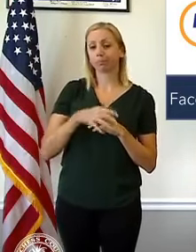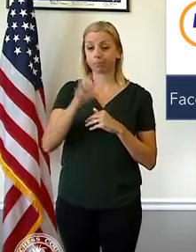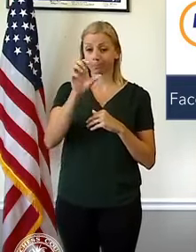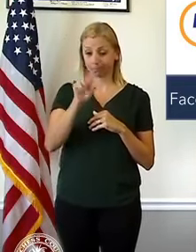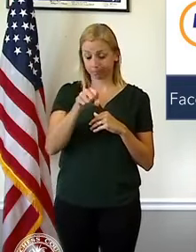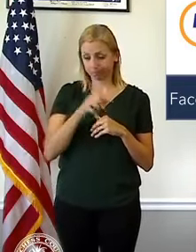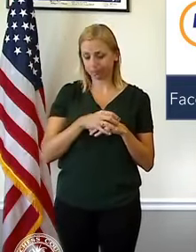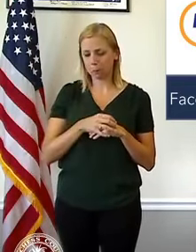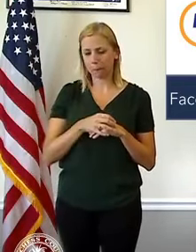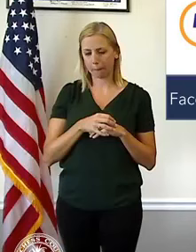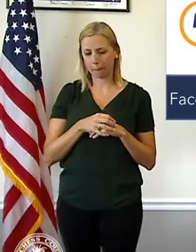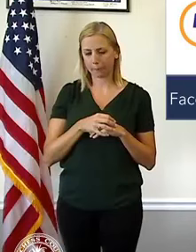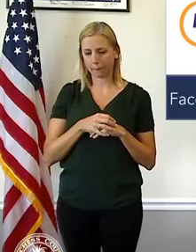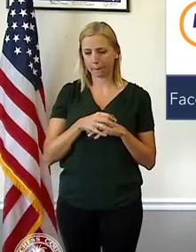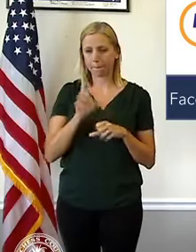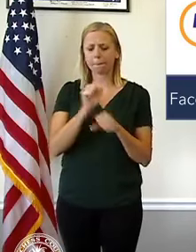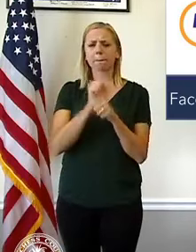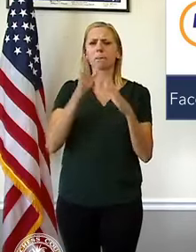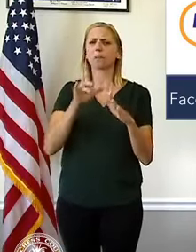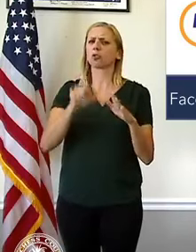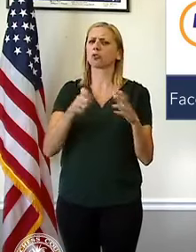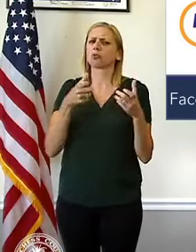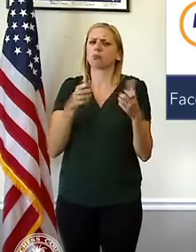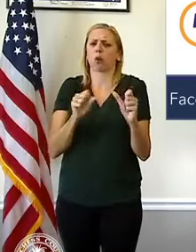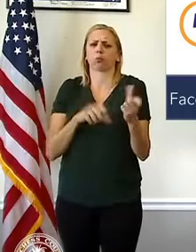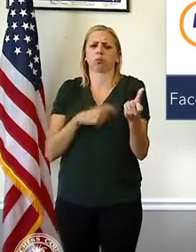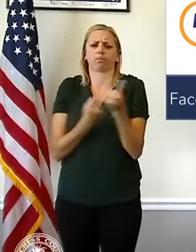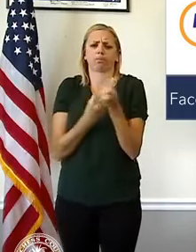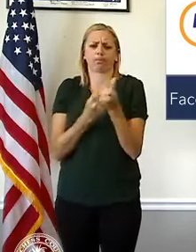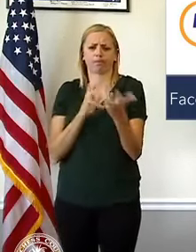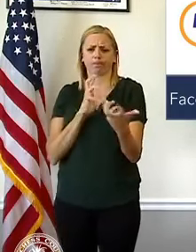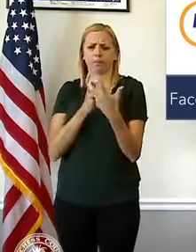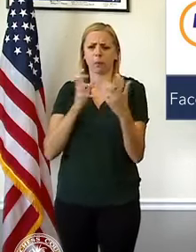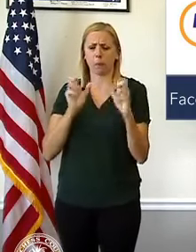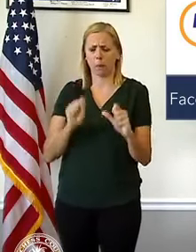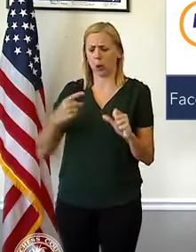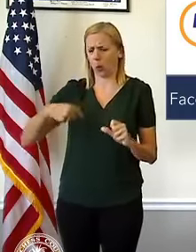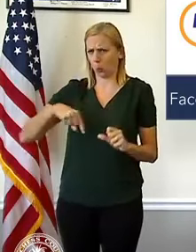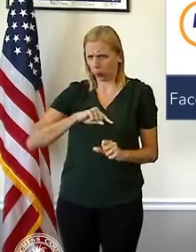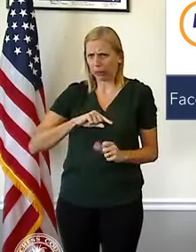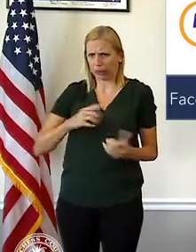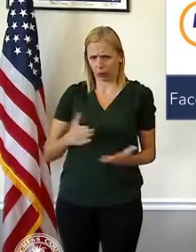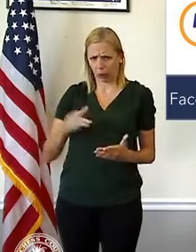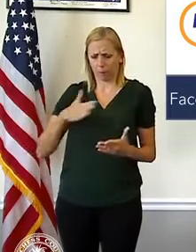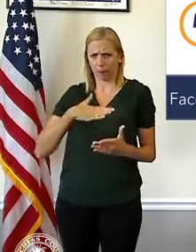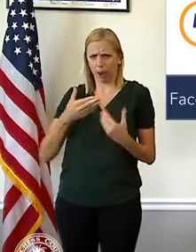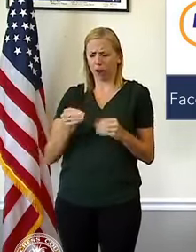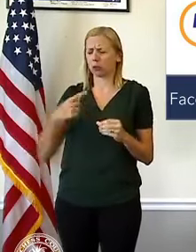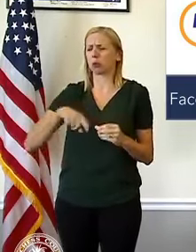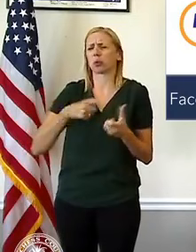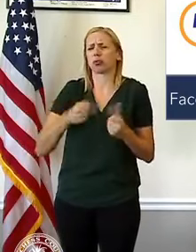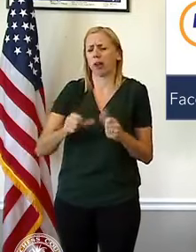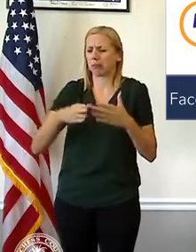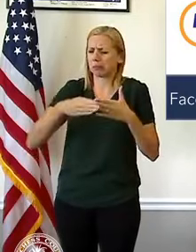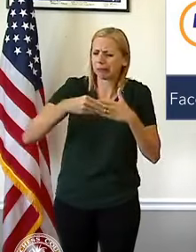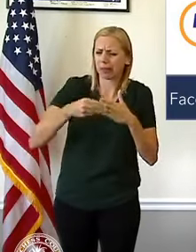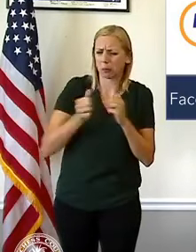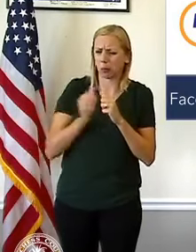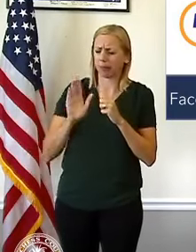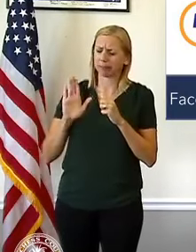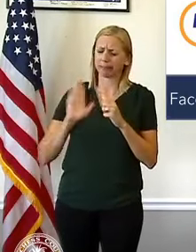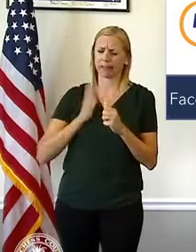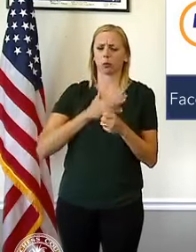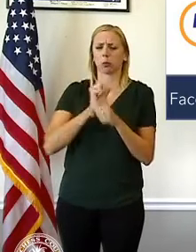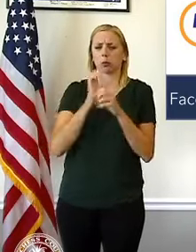Certainly employers should be as accommodating as possible. I know we are. We're trying to provide the greatest degree of latitude to our